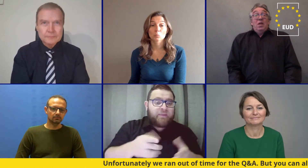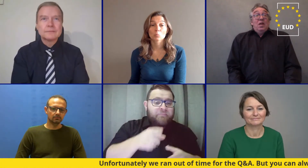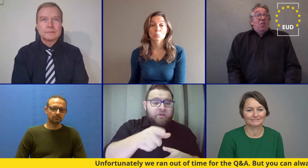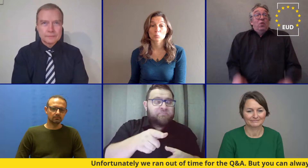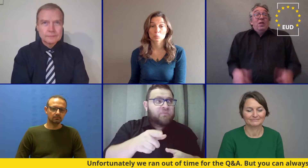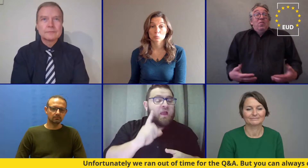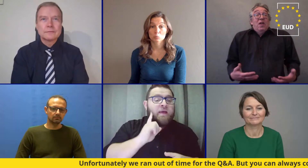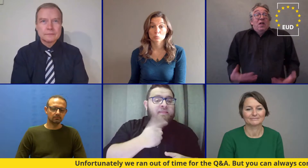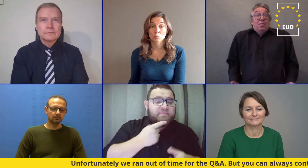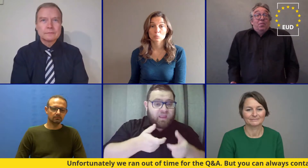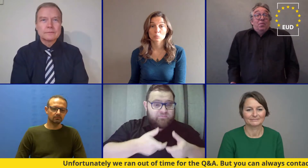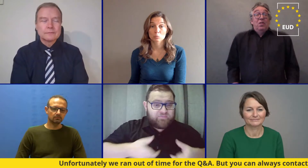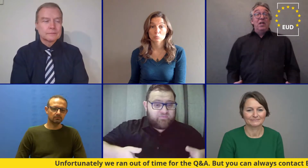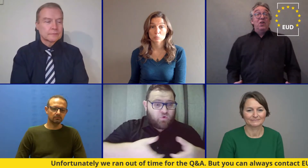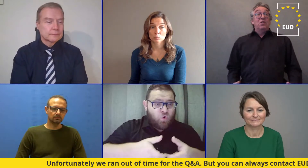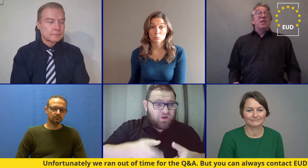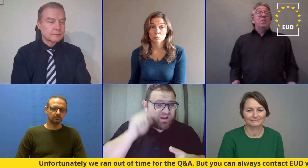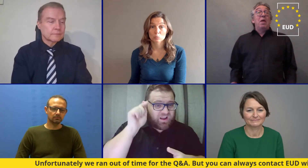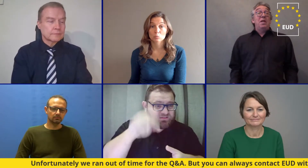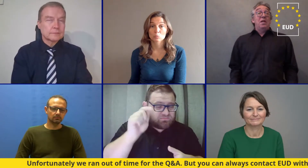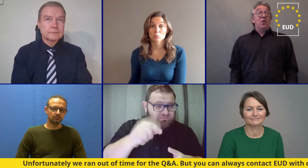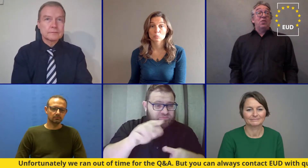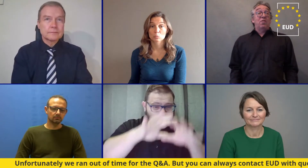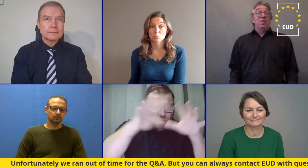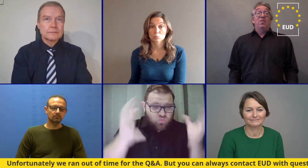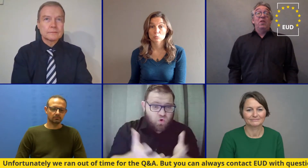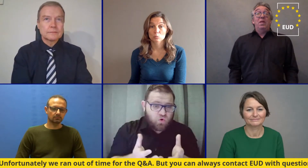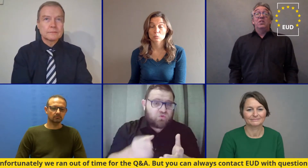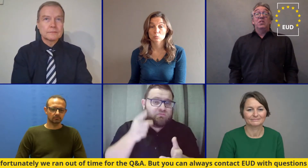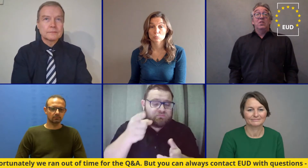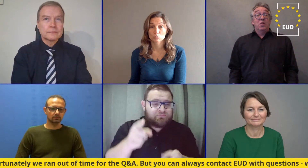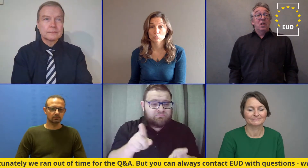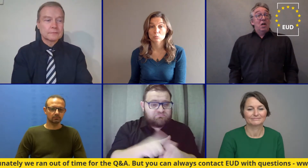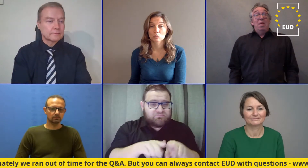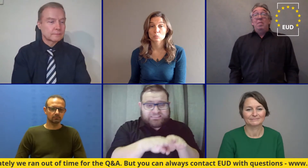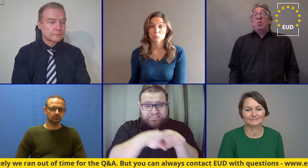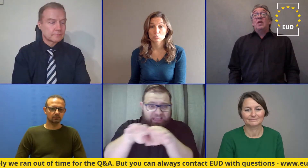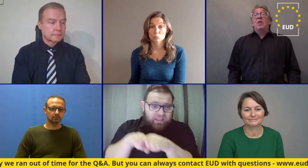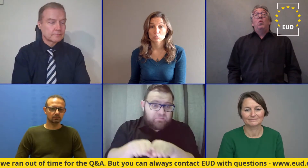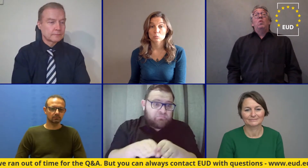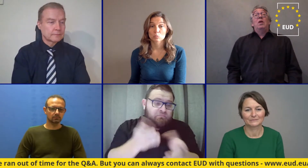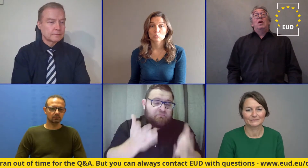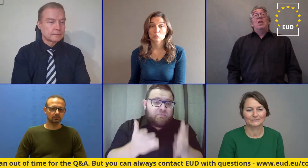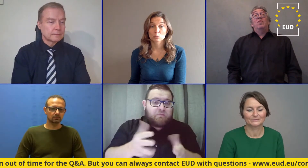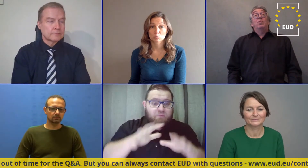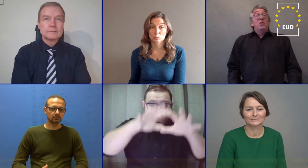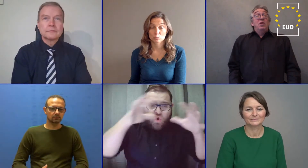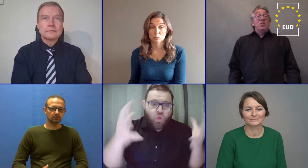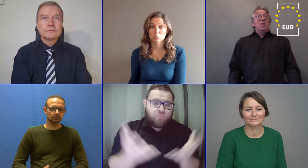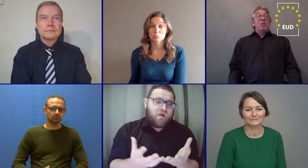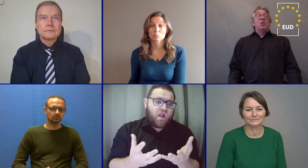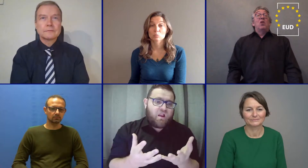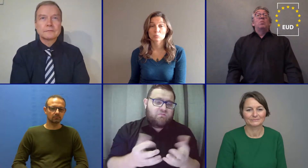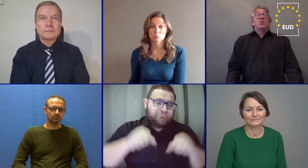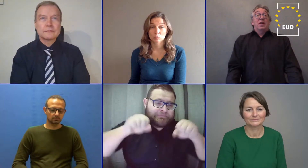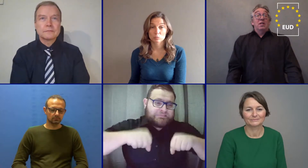Maybe if we develop an EU standard, maybe they're useful for the Philippines too. And maybe one day we'll have an opportunity to develop a global standard.